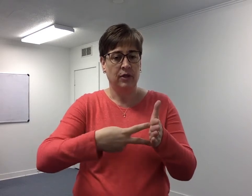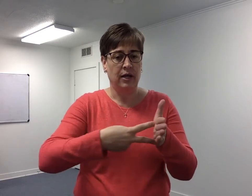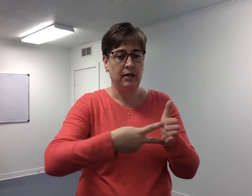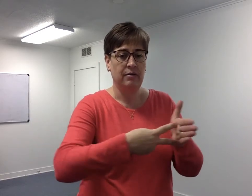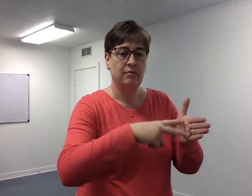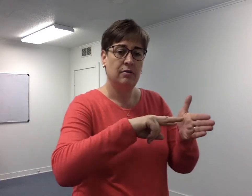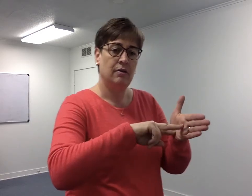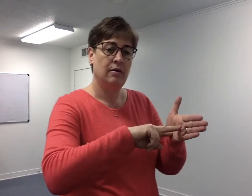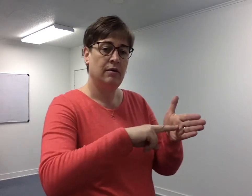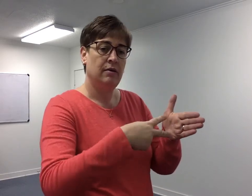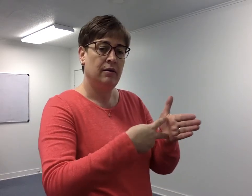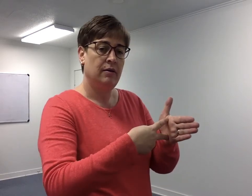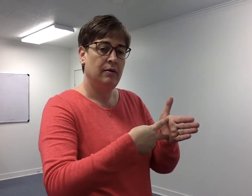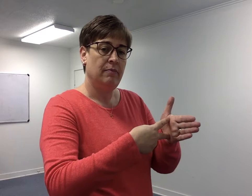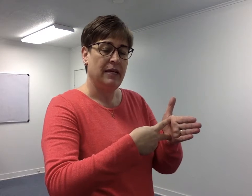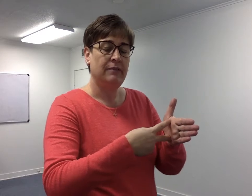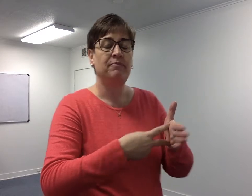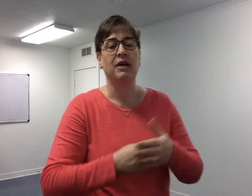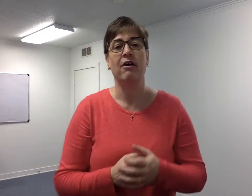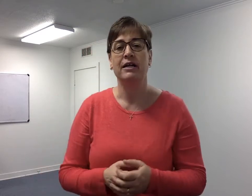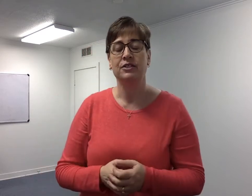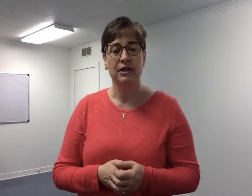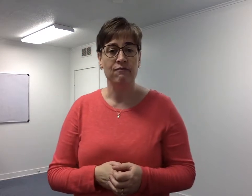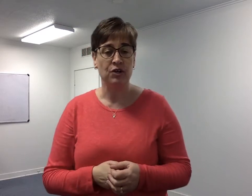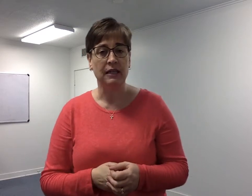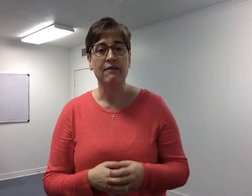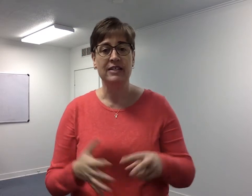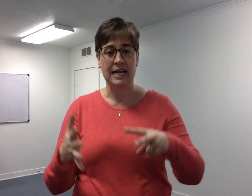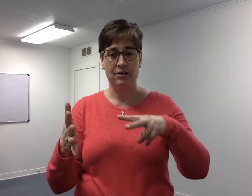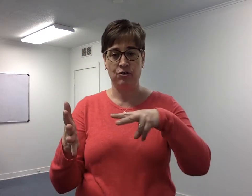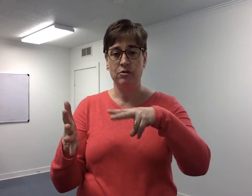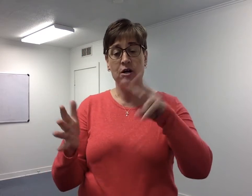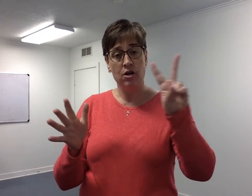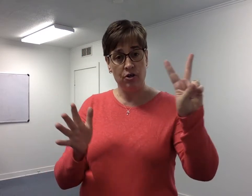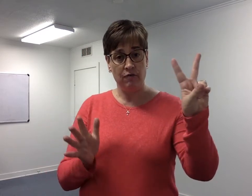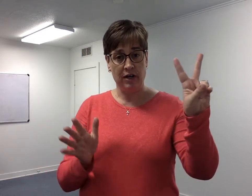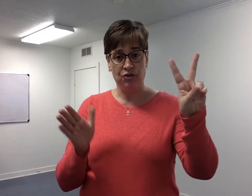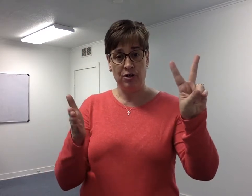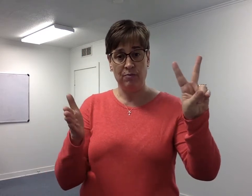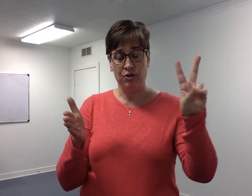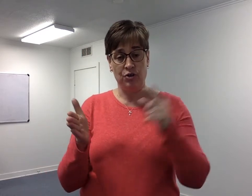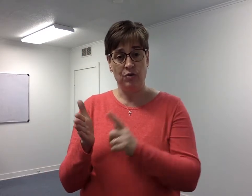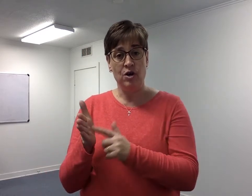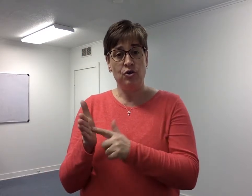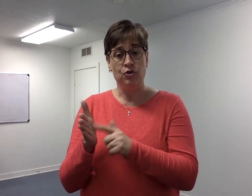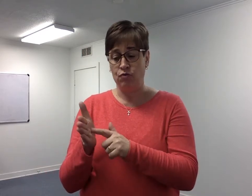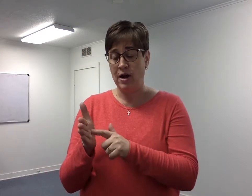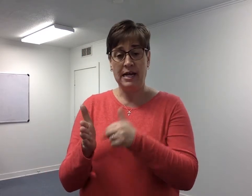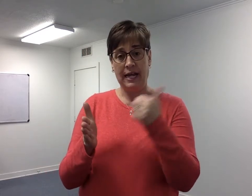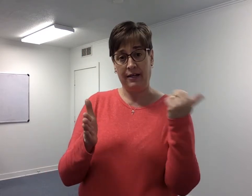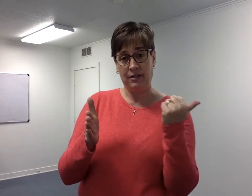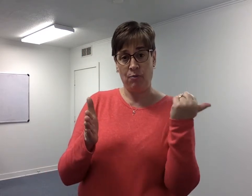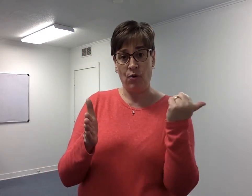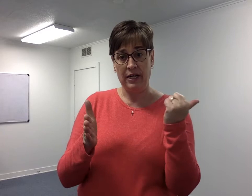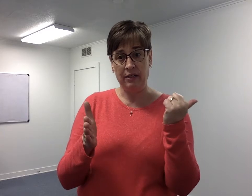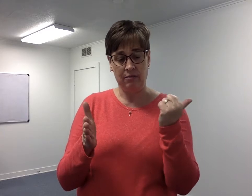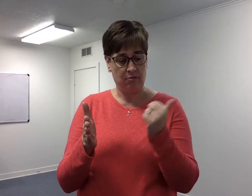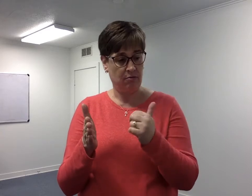Okay? Mean. All right, so then for a left-hander, you've got your number 2. Your right hand is pointing